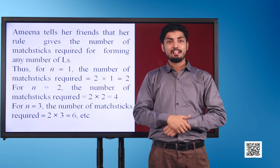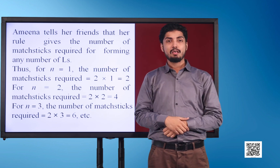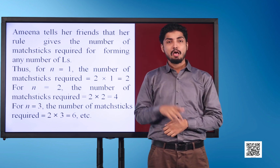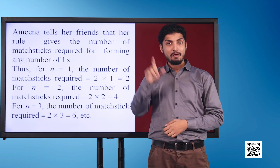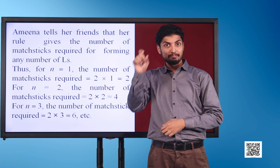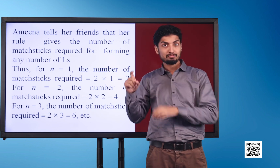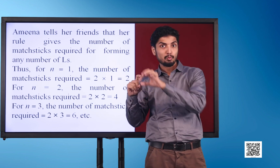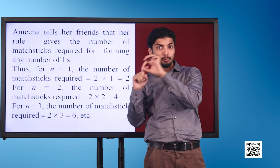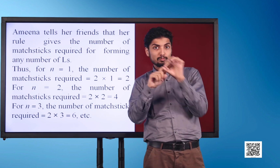L's.